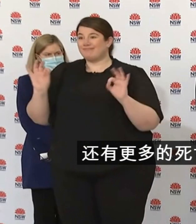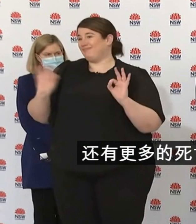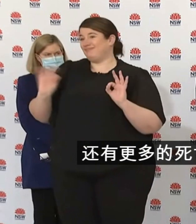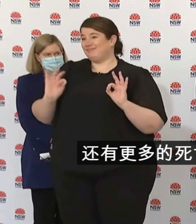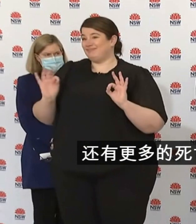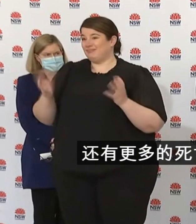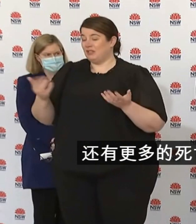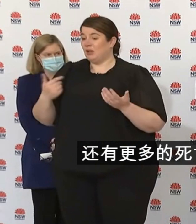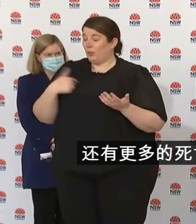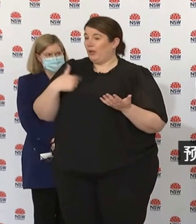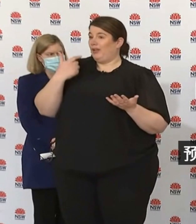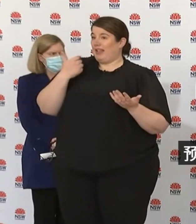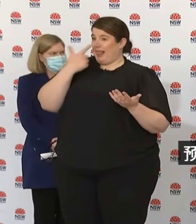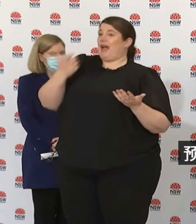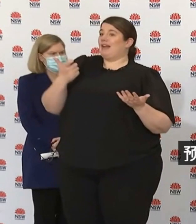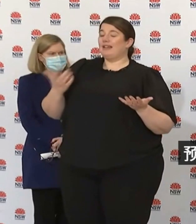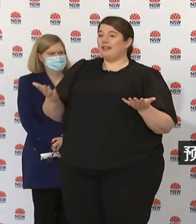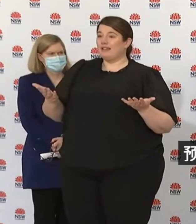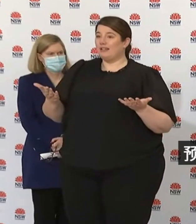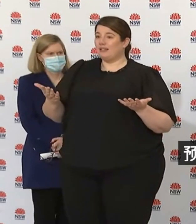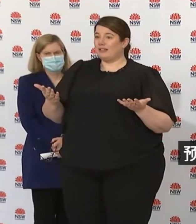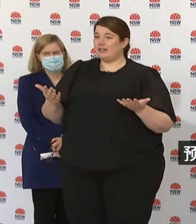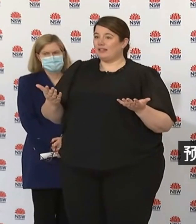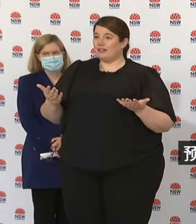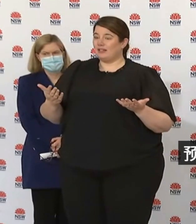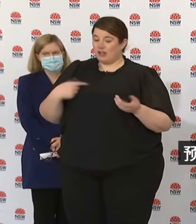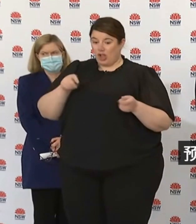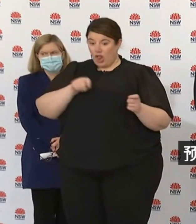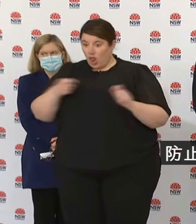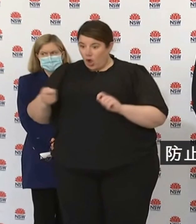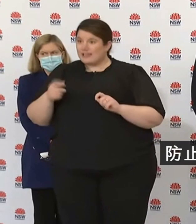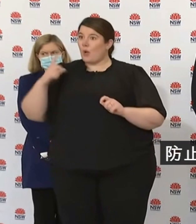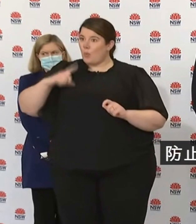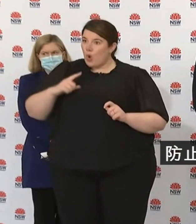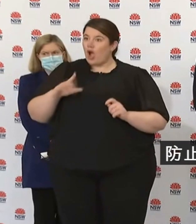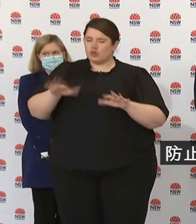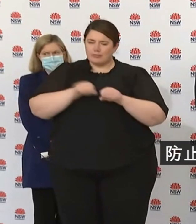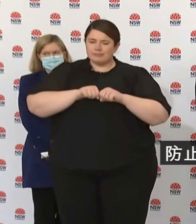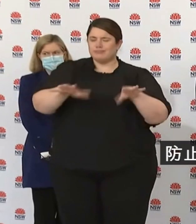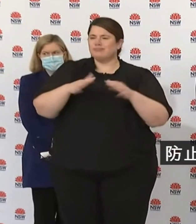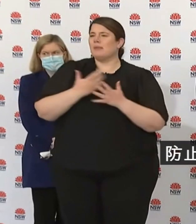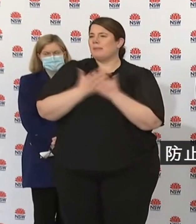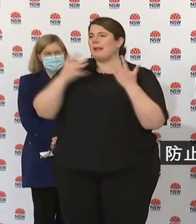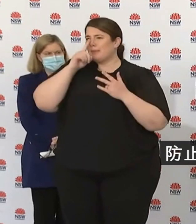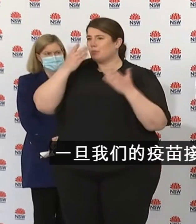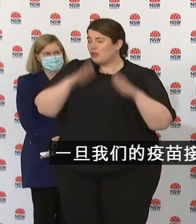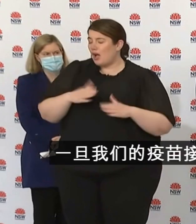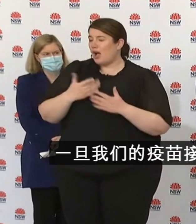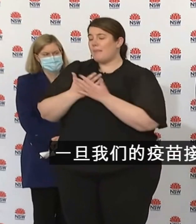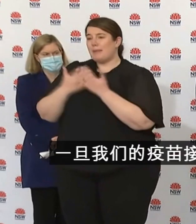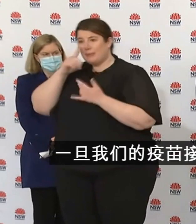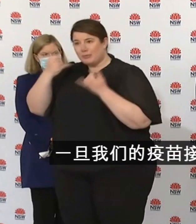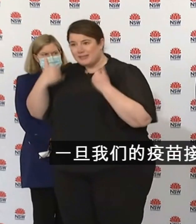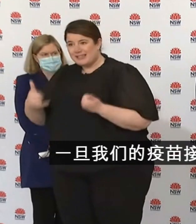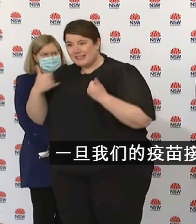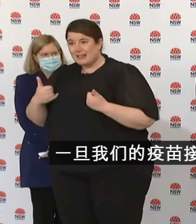what these lockdowns are about. It's about preventing that severe illness, it's about preventing death and keeping the community safe. And once